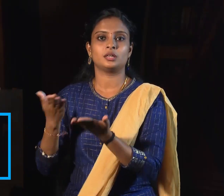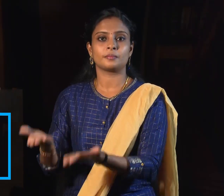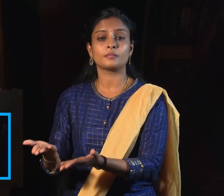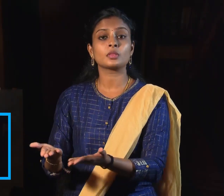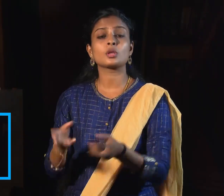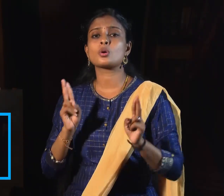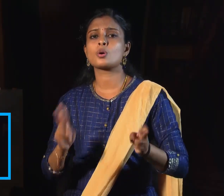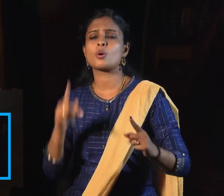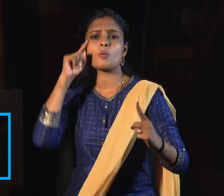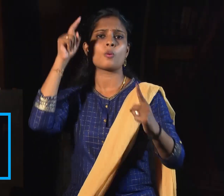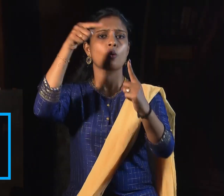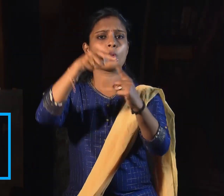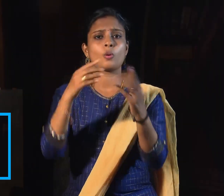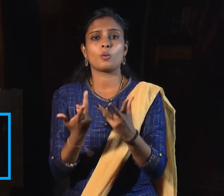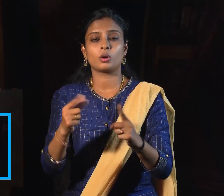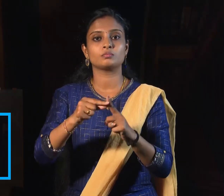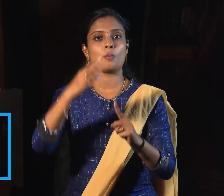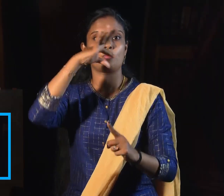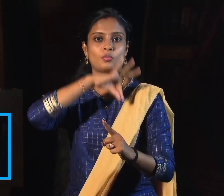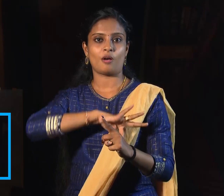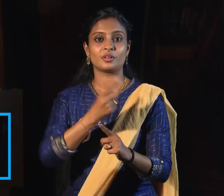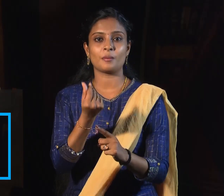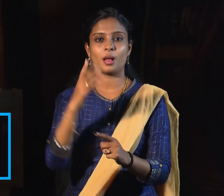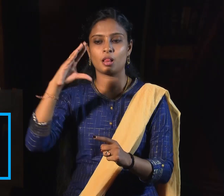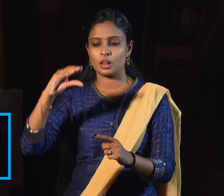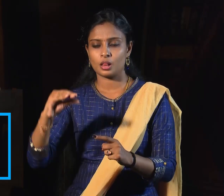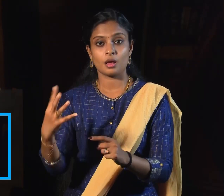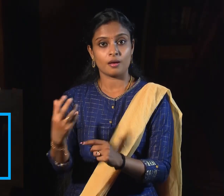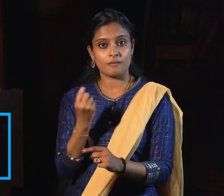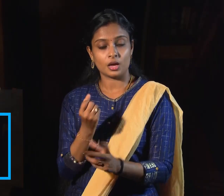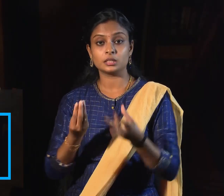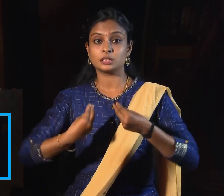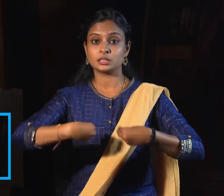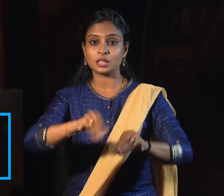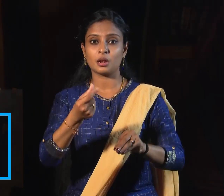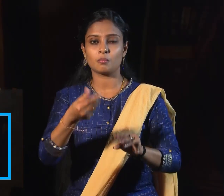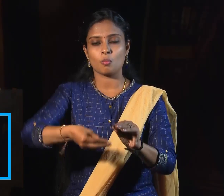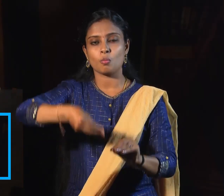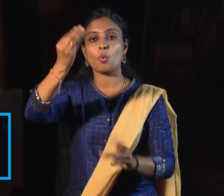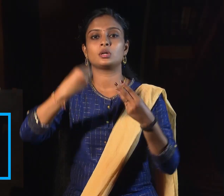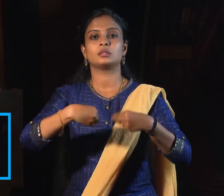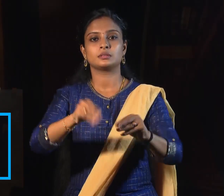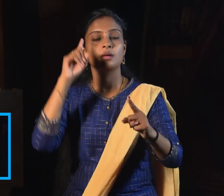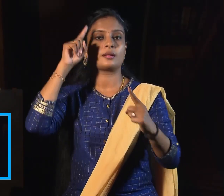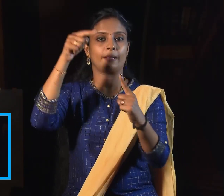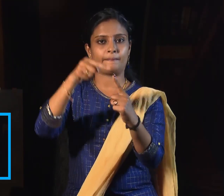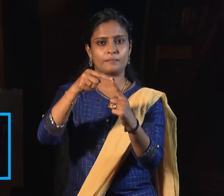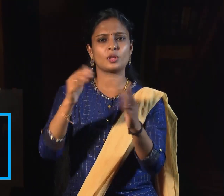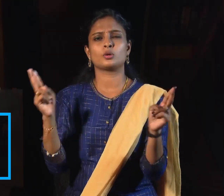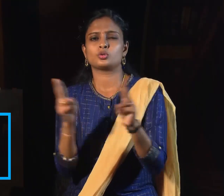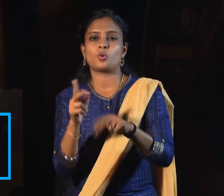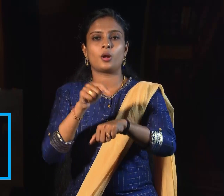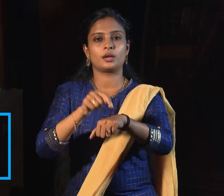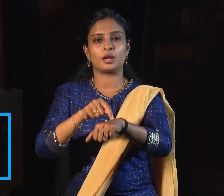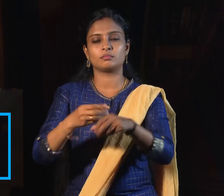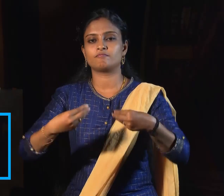aim is to look for a profit by buying at a lower price and selling at a higher one, usually within a relatively short